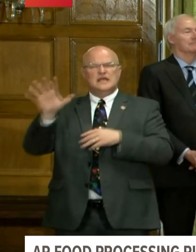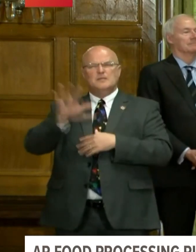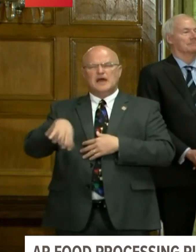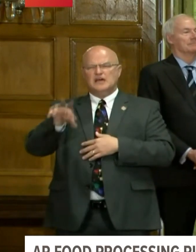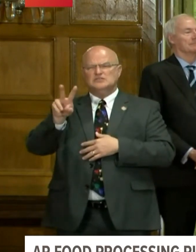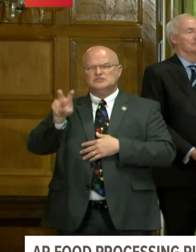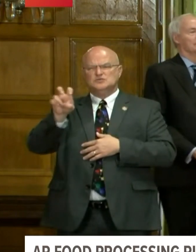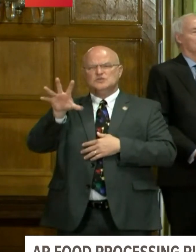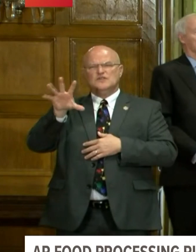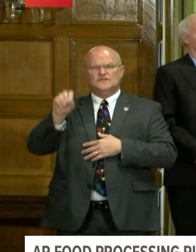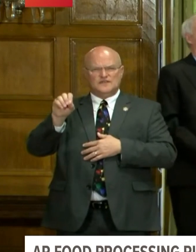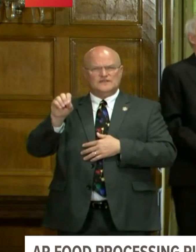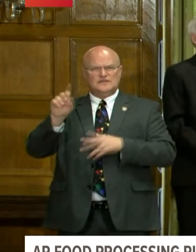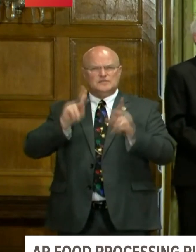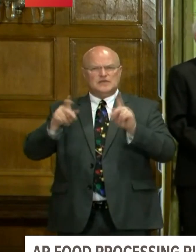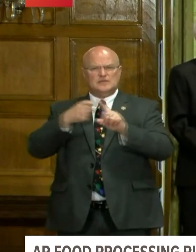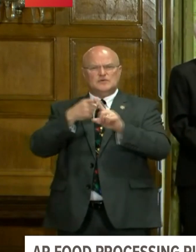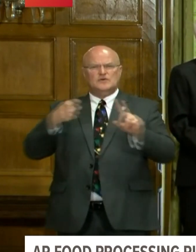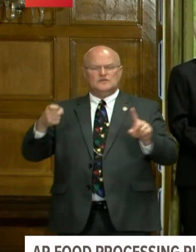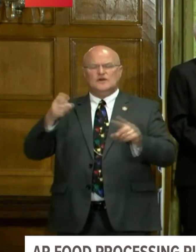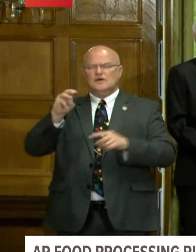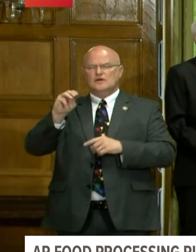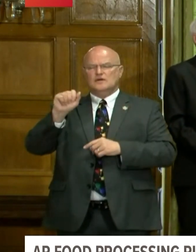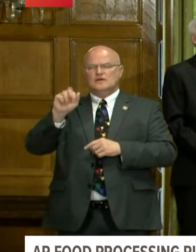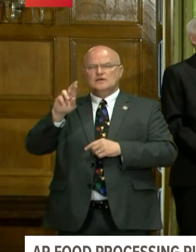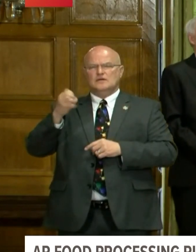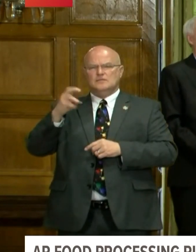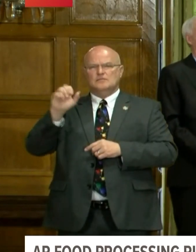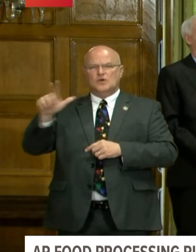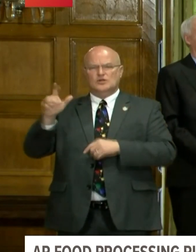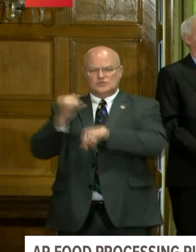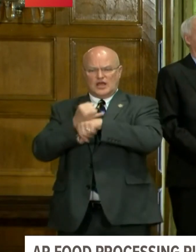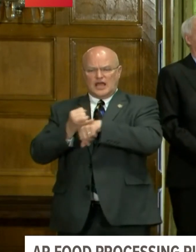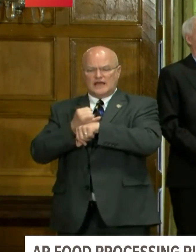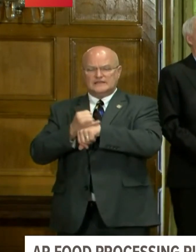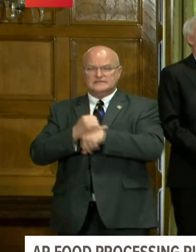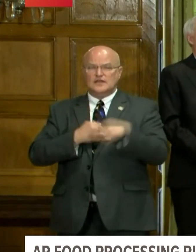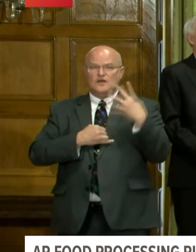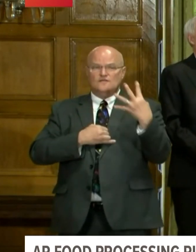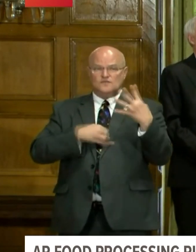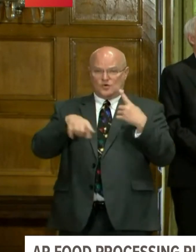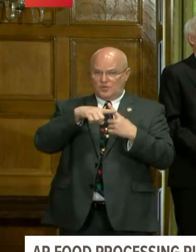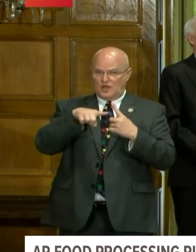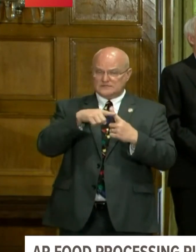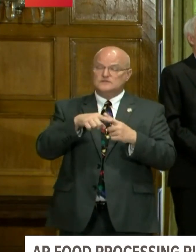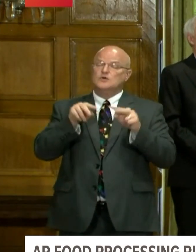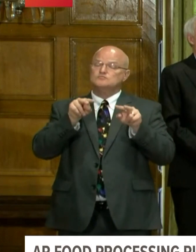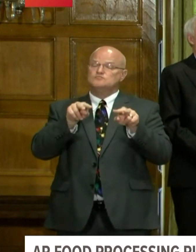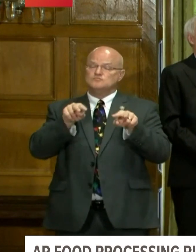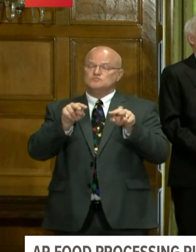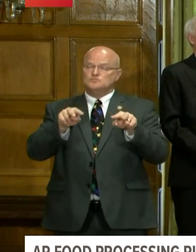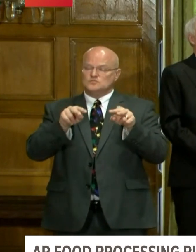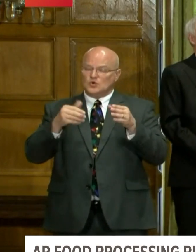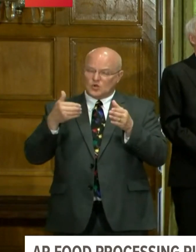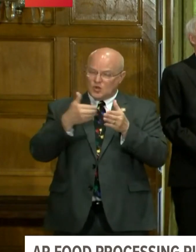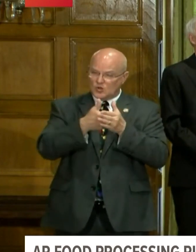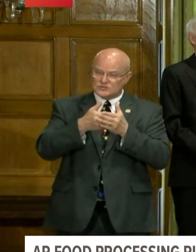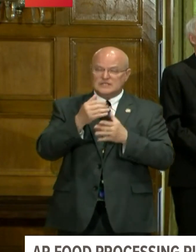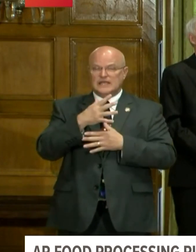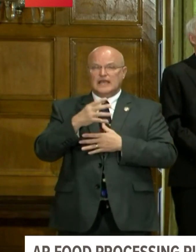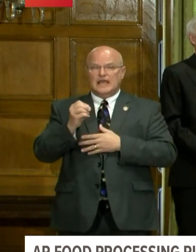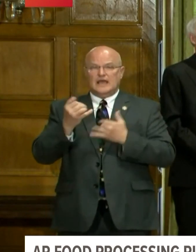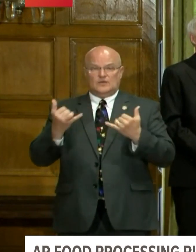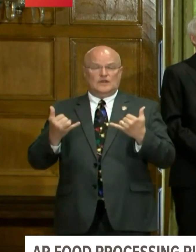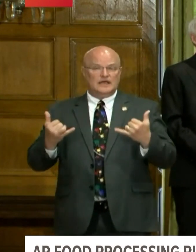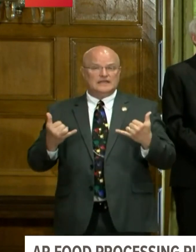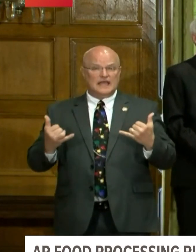about 250 Marshallese, and we had 4 positive. So we are monitoring that group very closely, and